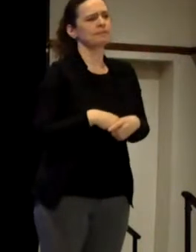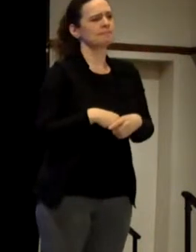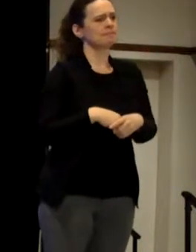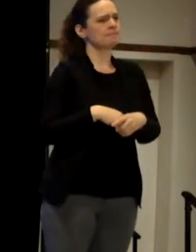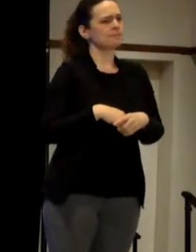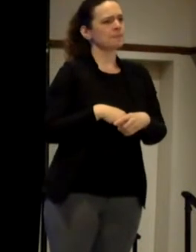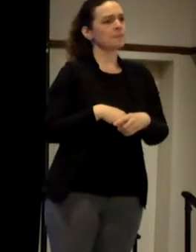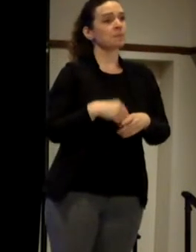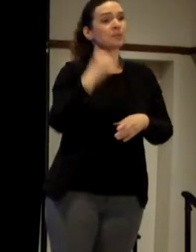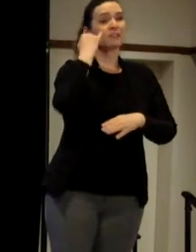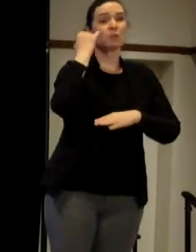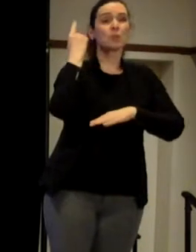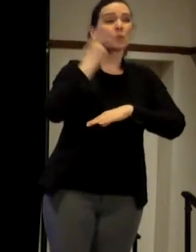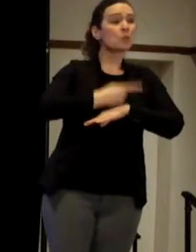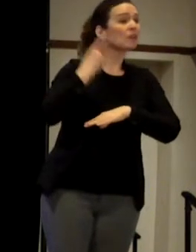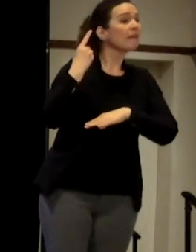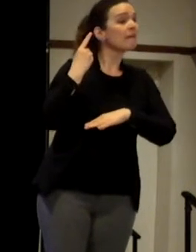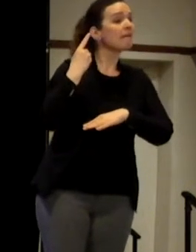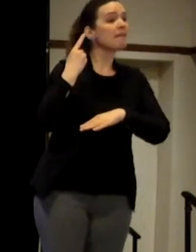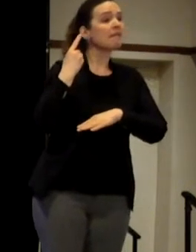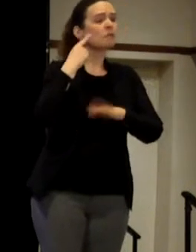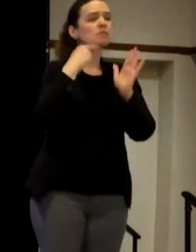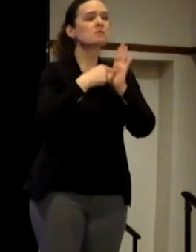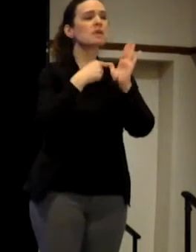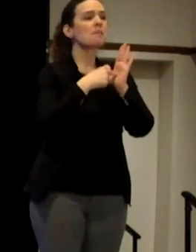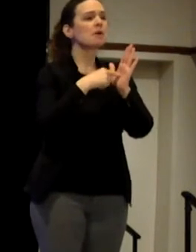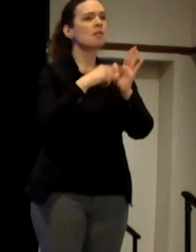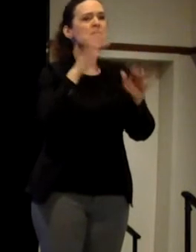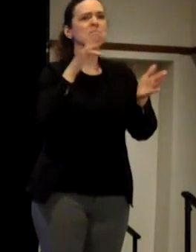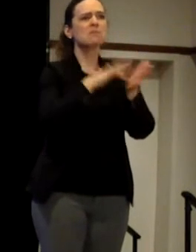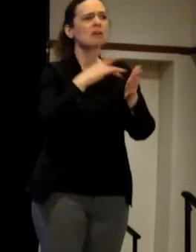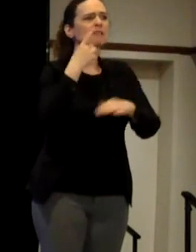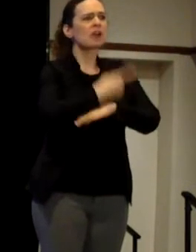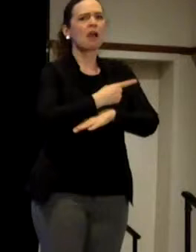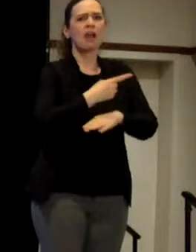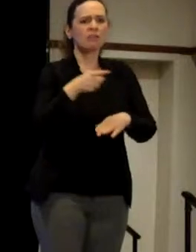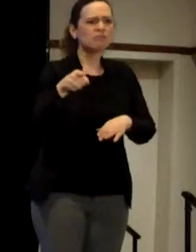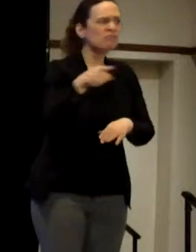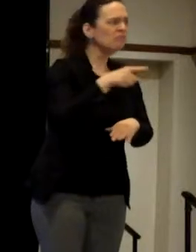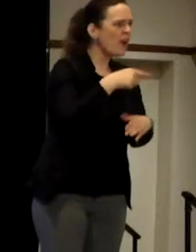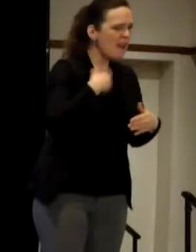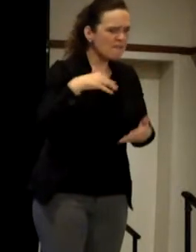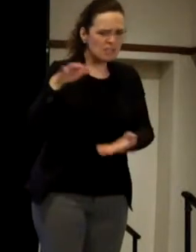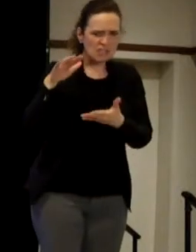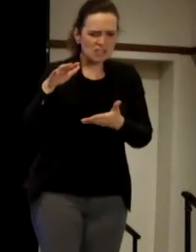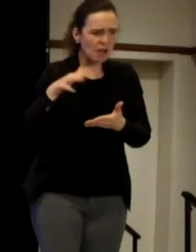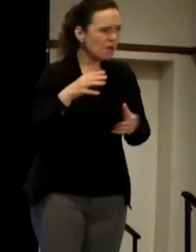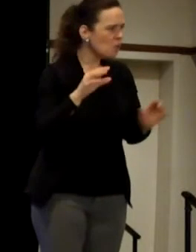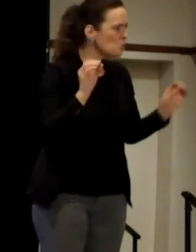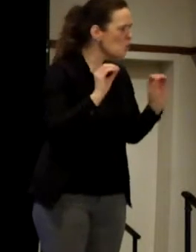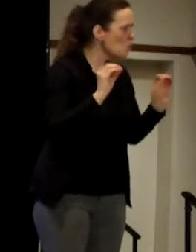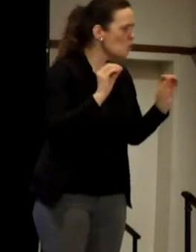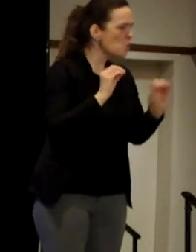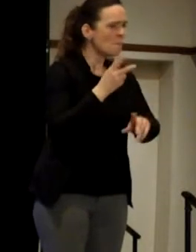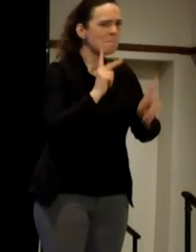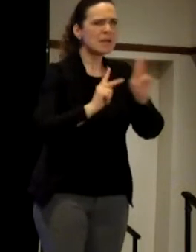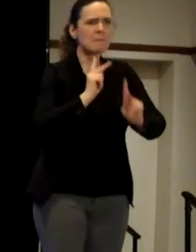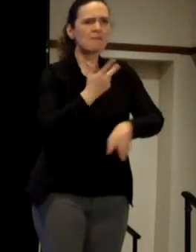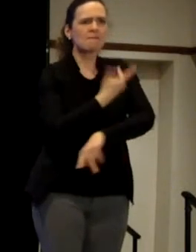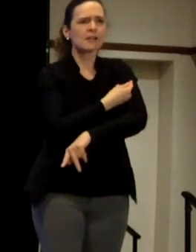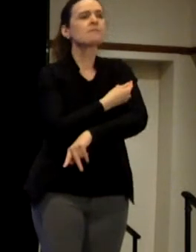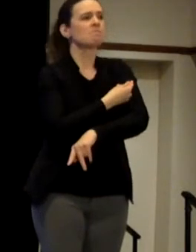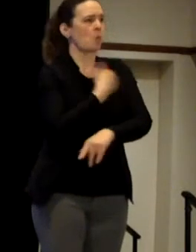day where midday we're seeing no shows and we know we have